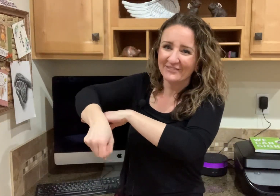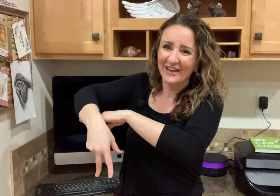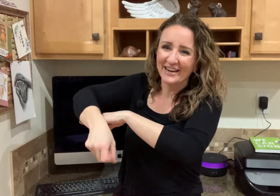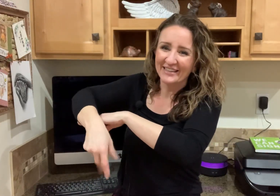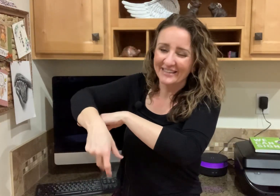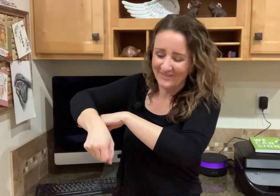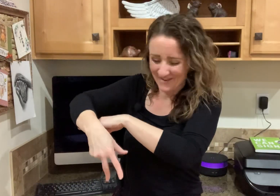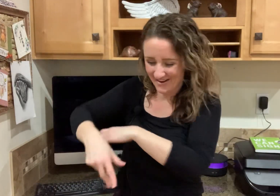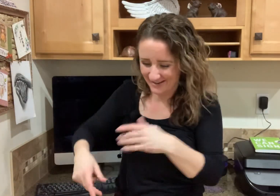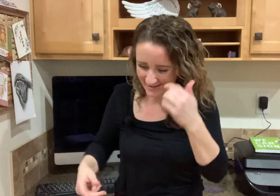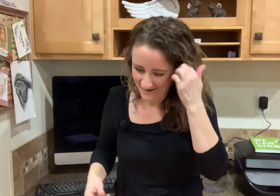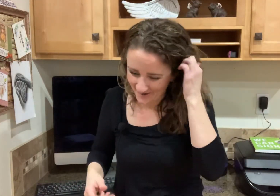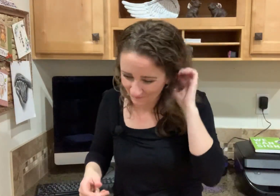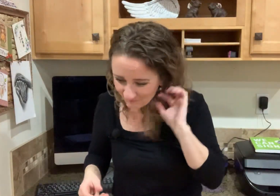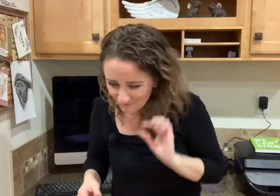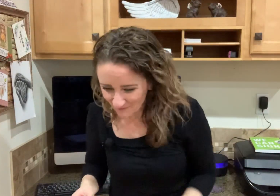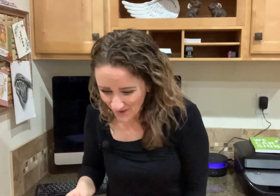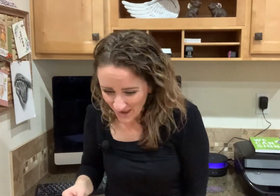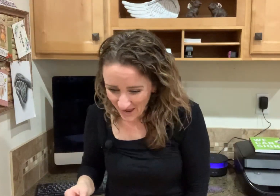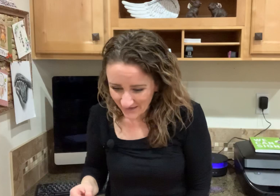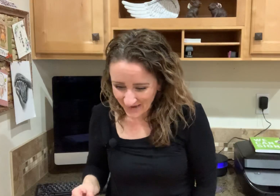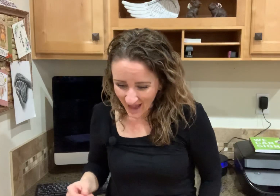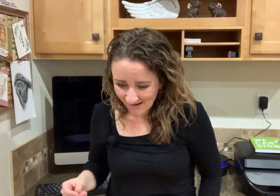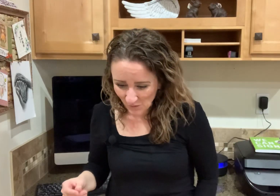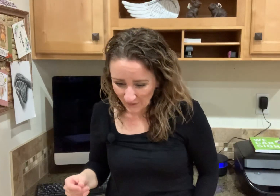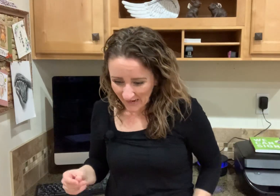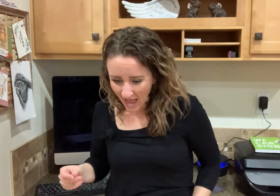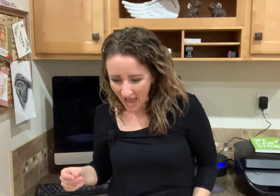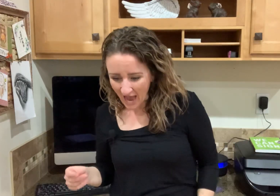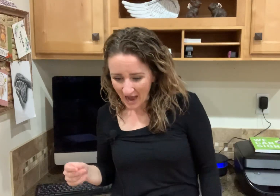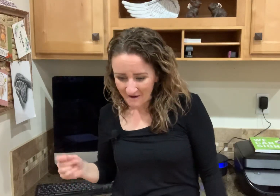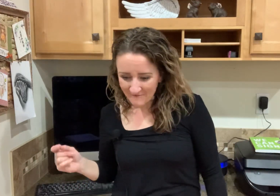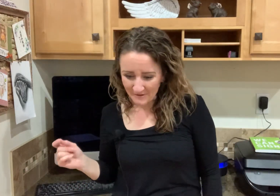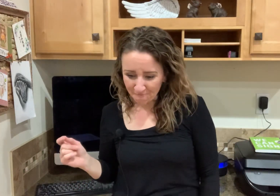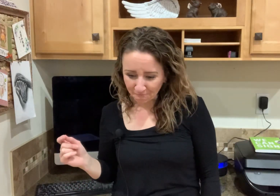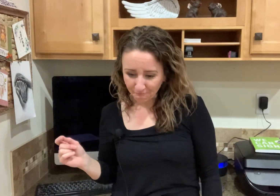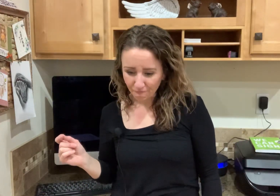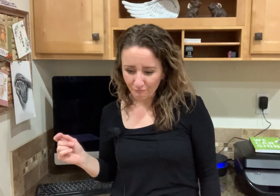Very good, very good. Next we have,